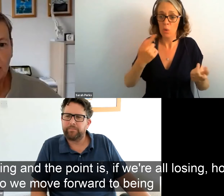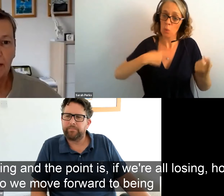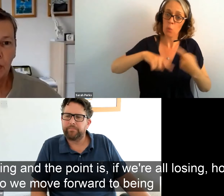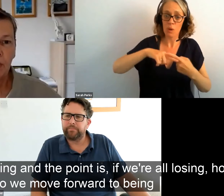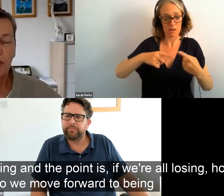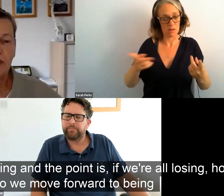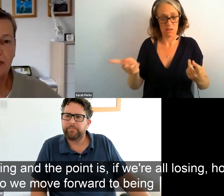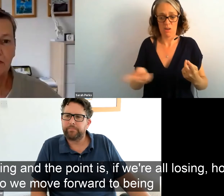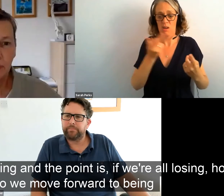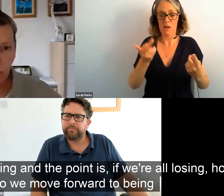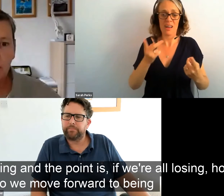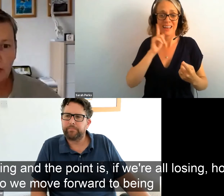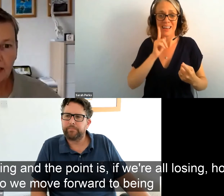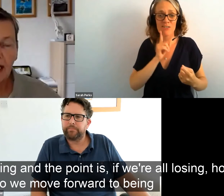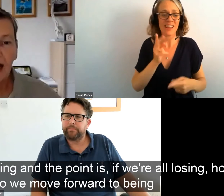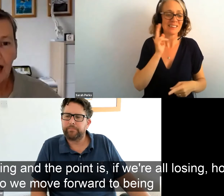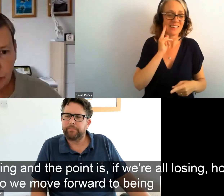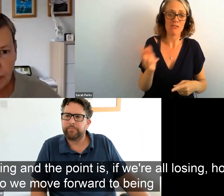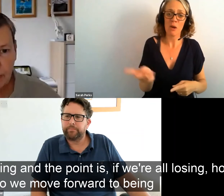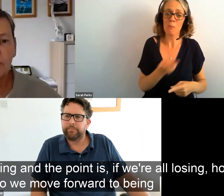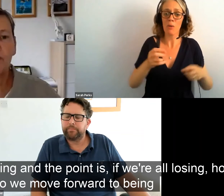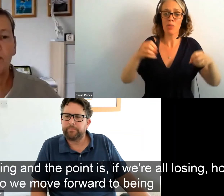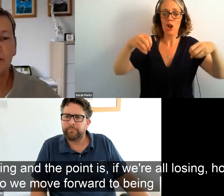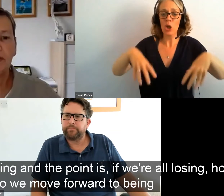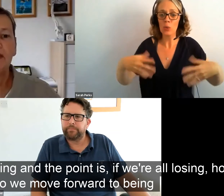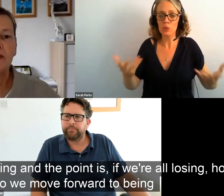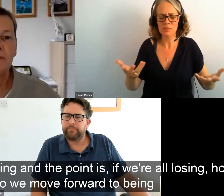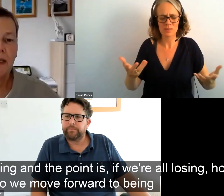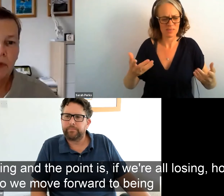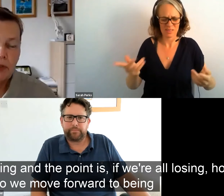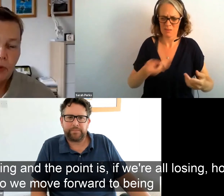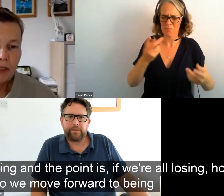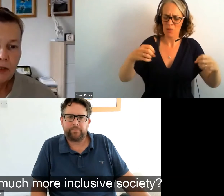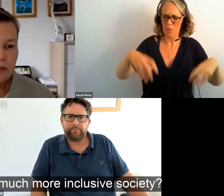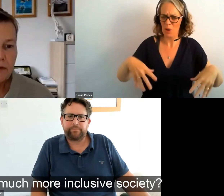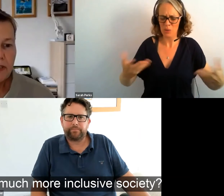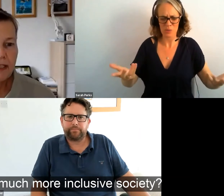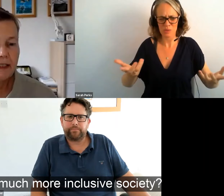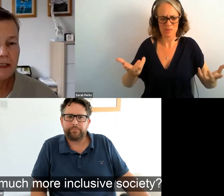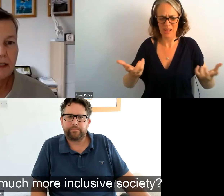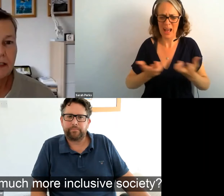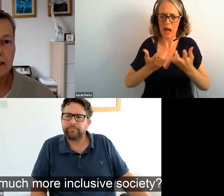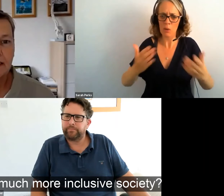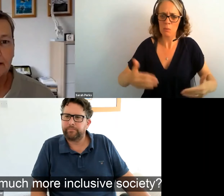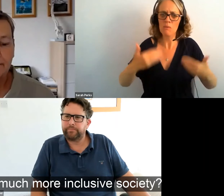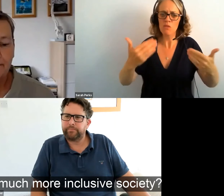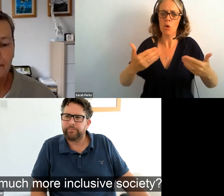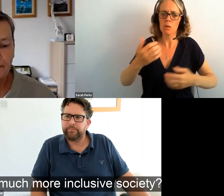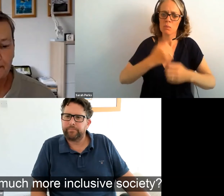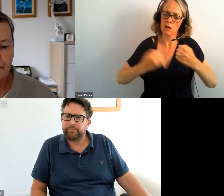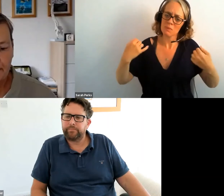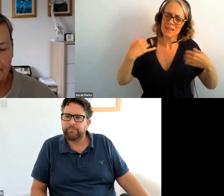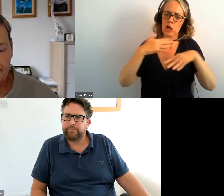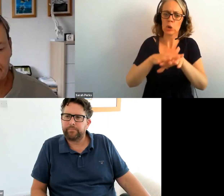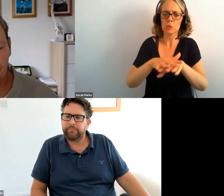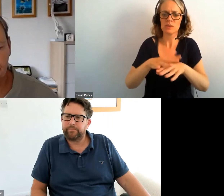losing. And the point is, if we're all losing, how do we move forward to being a much more inclusive society?